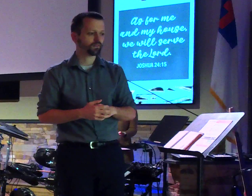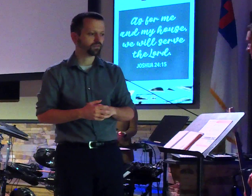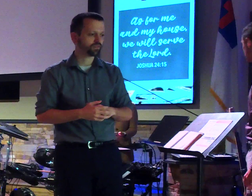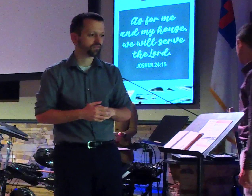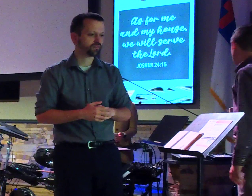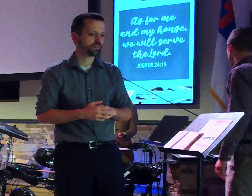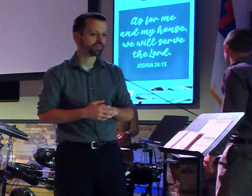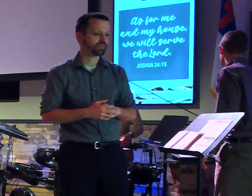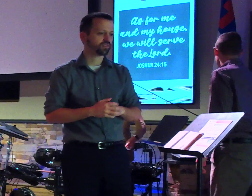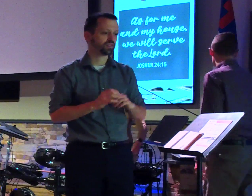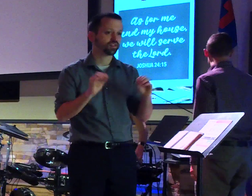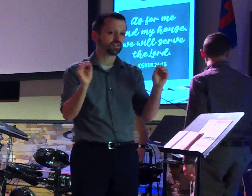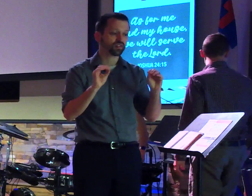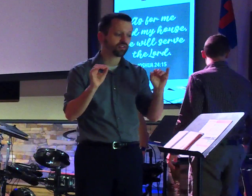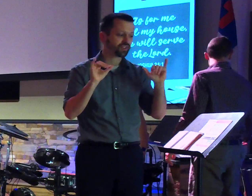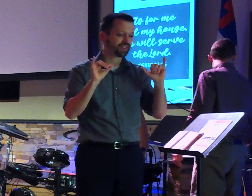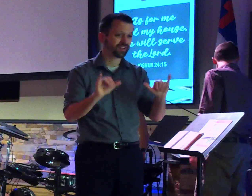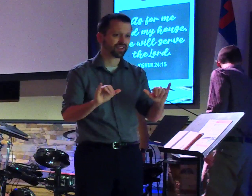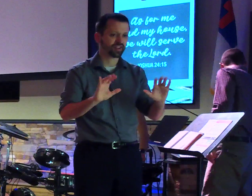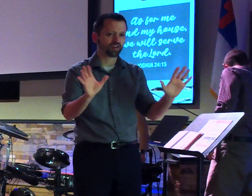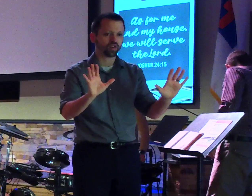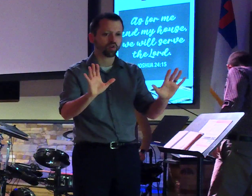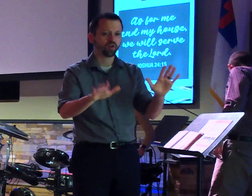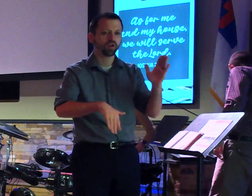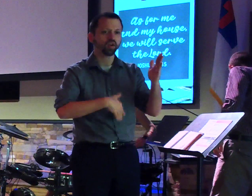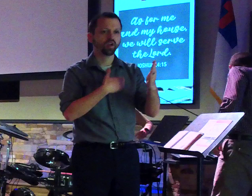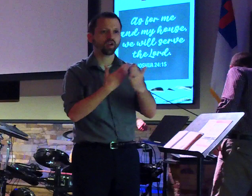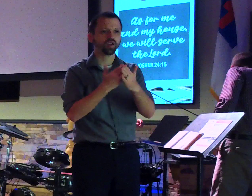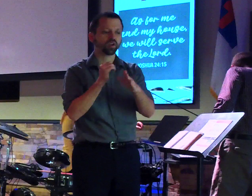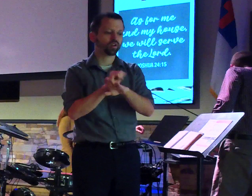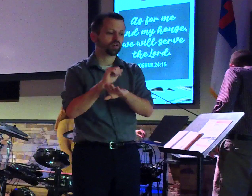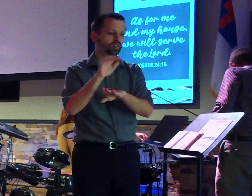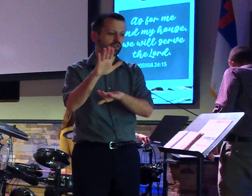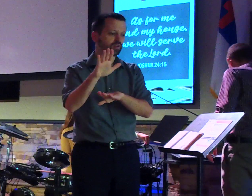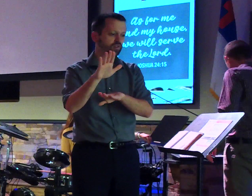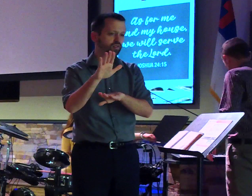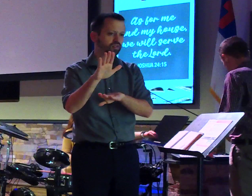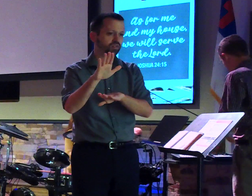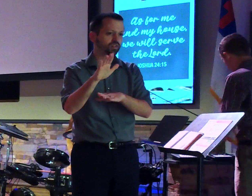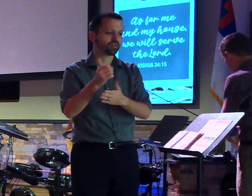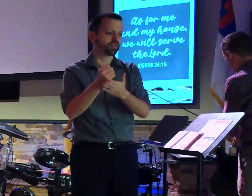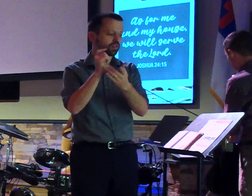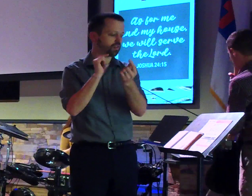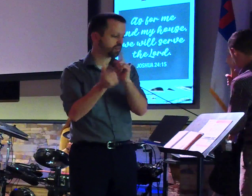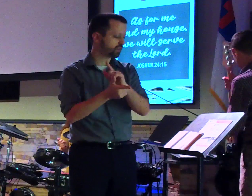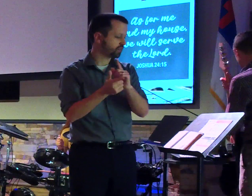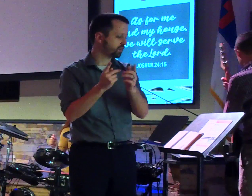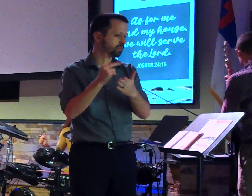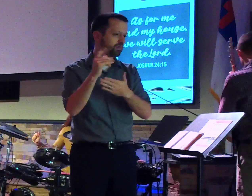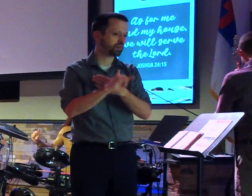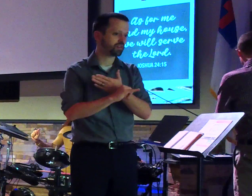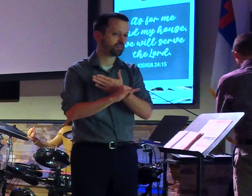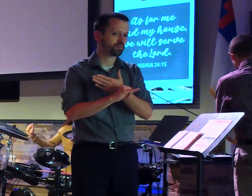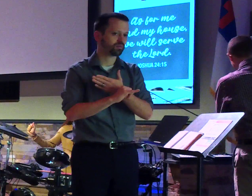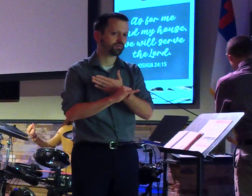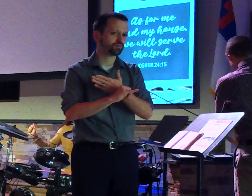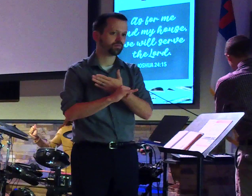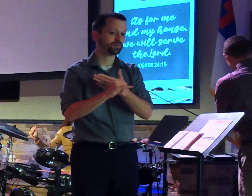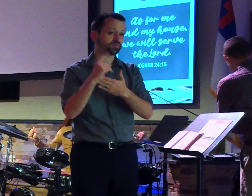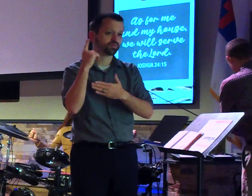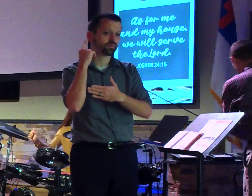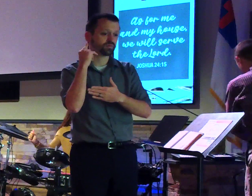I said, none of that's going to stay here. That's going to all go to help with this translation project. Last year we did